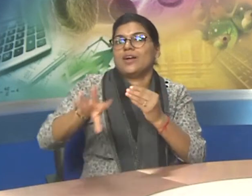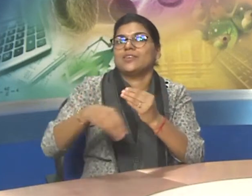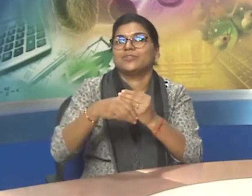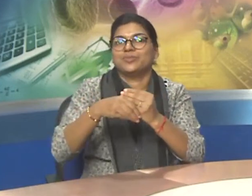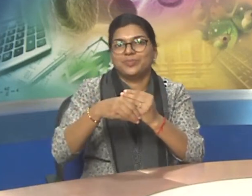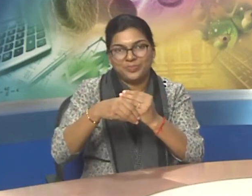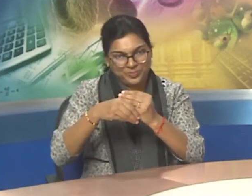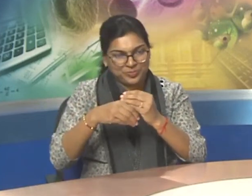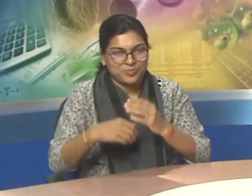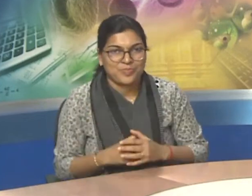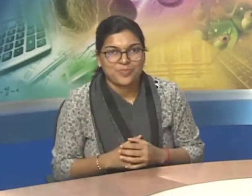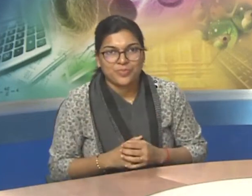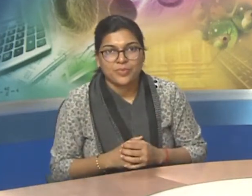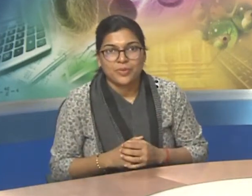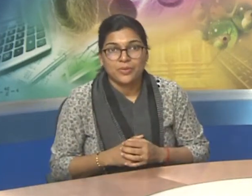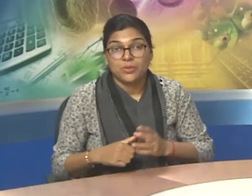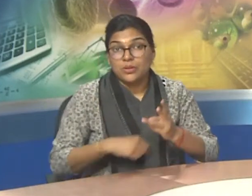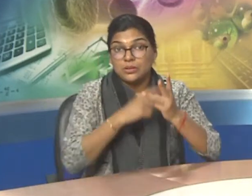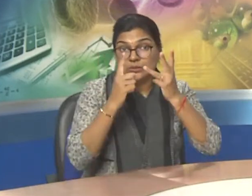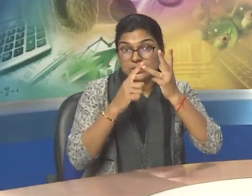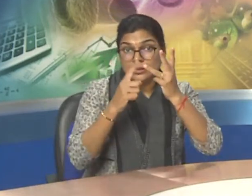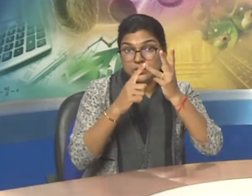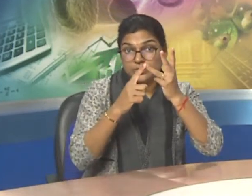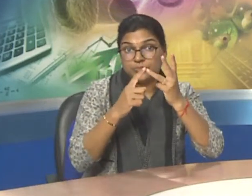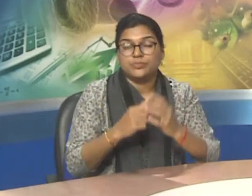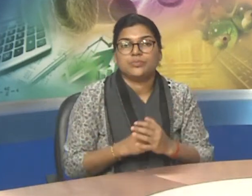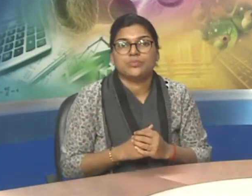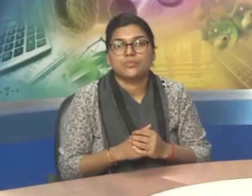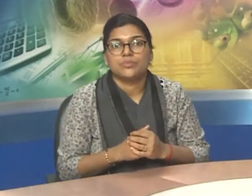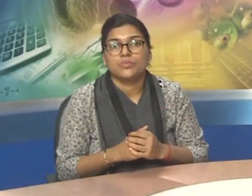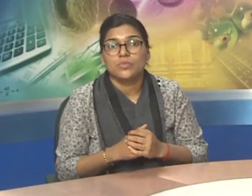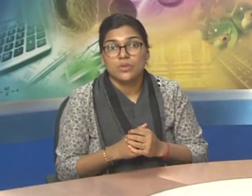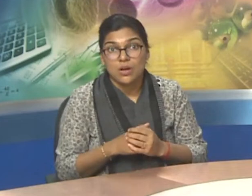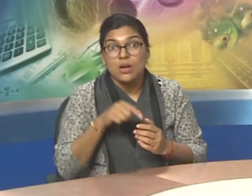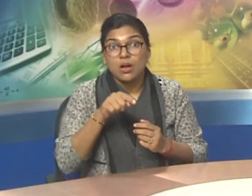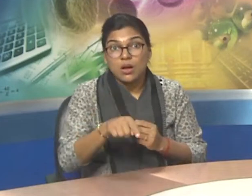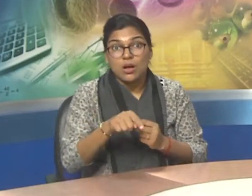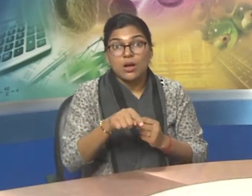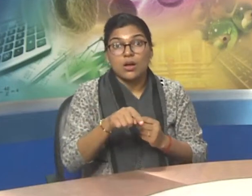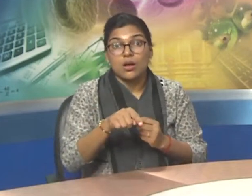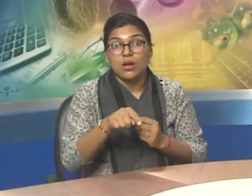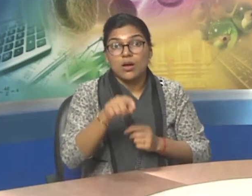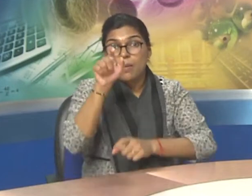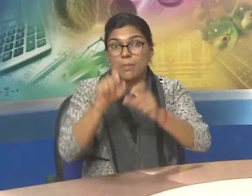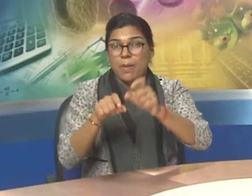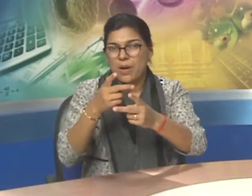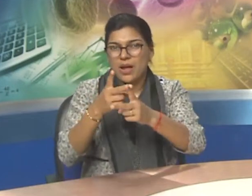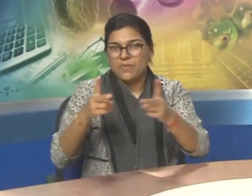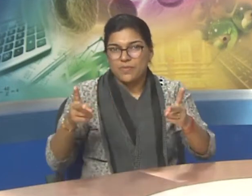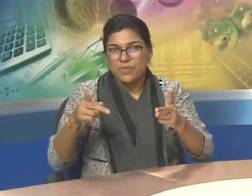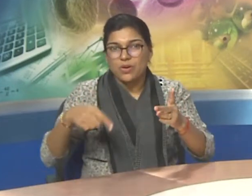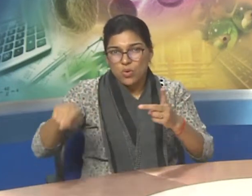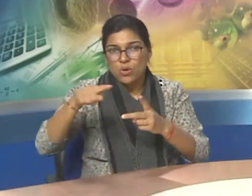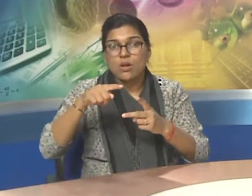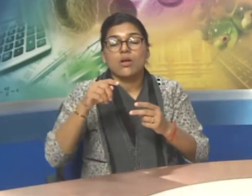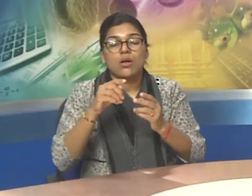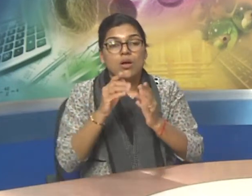accordingly, we have mediums added. The third law states that every book, its